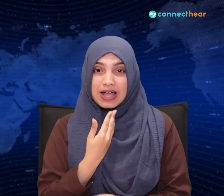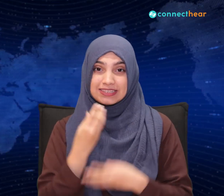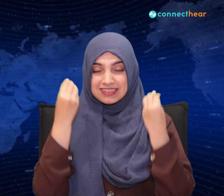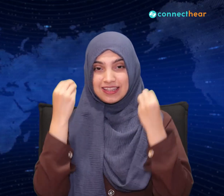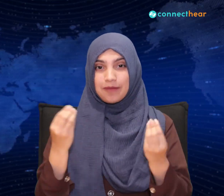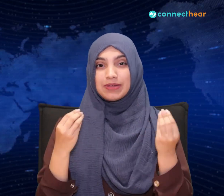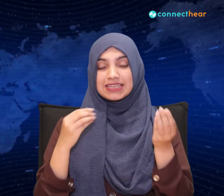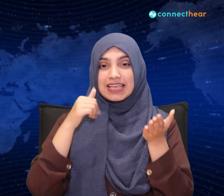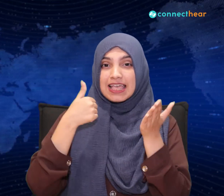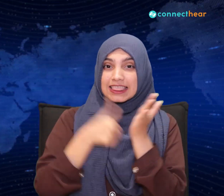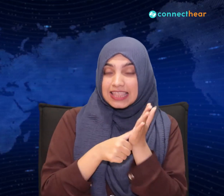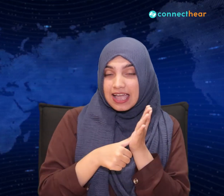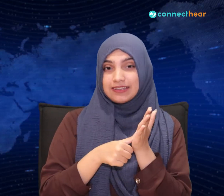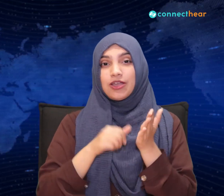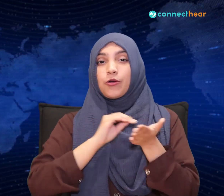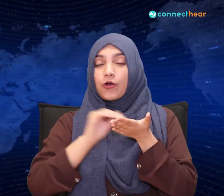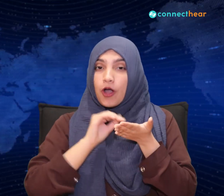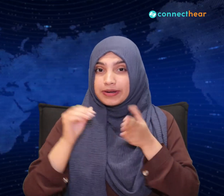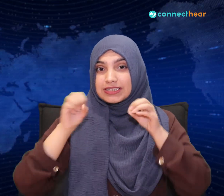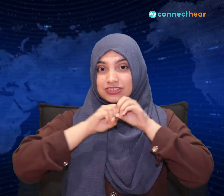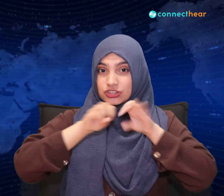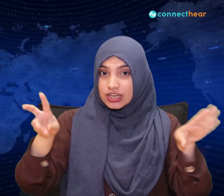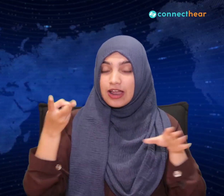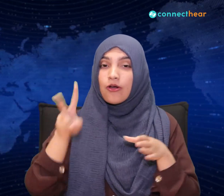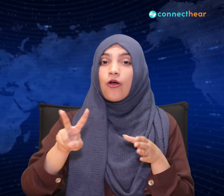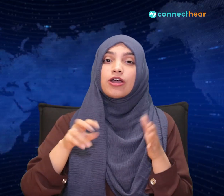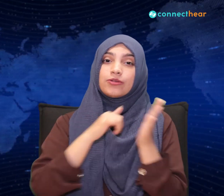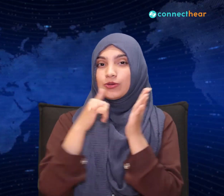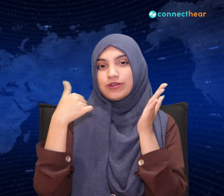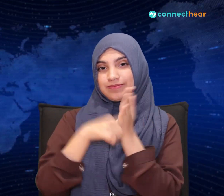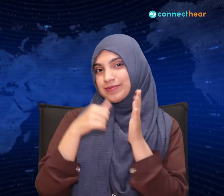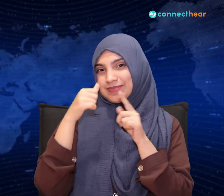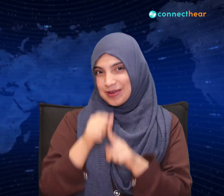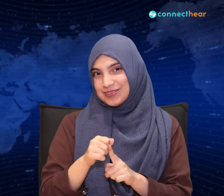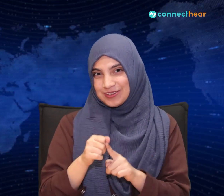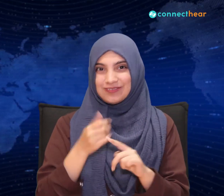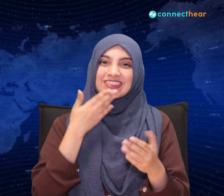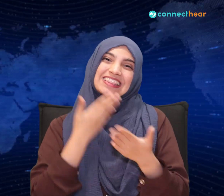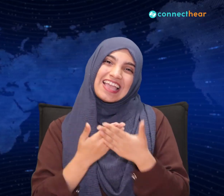the video, please like, comment, share, and subscribe.